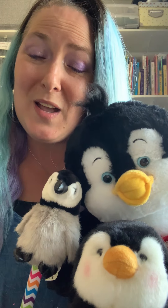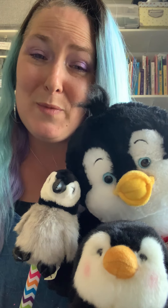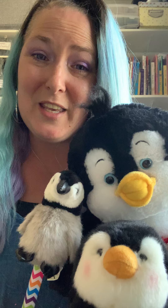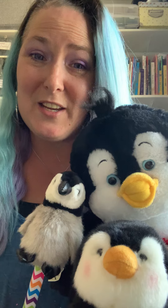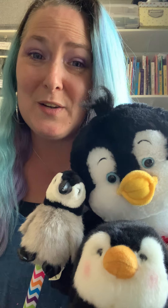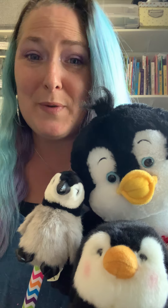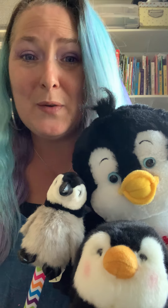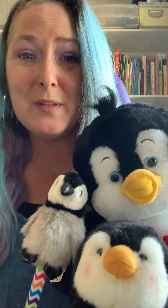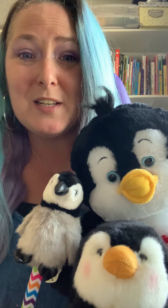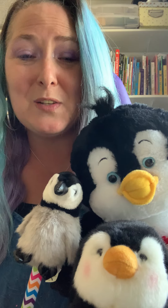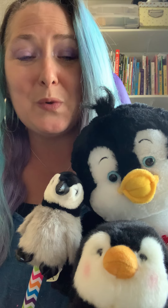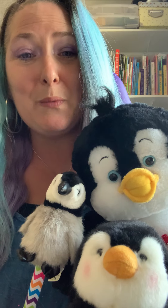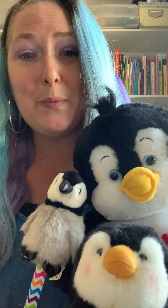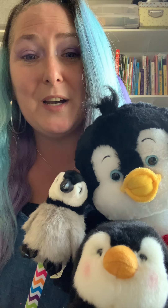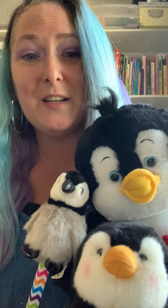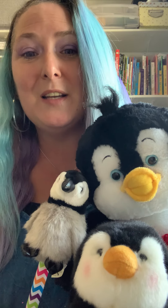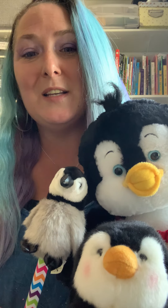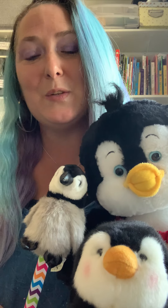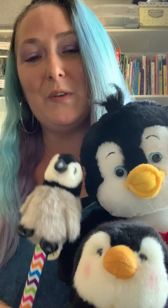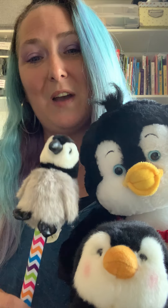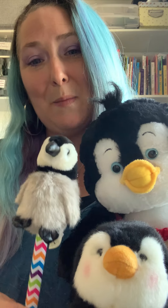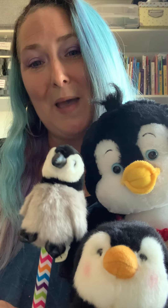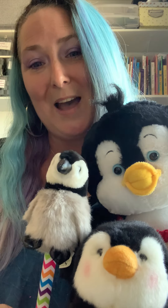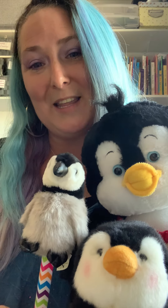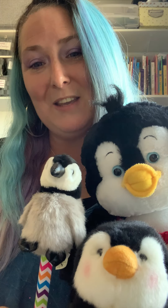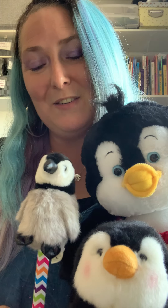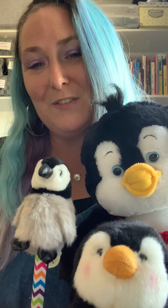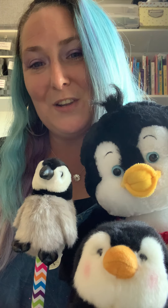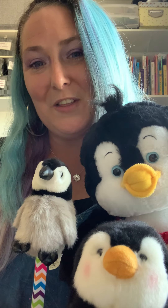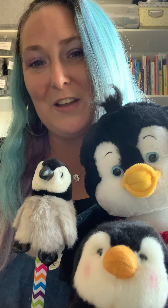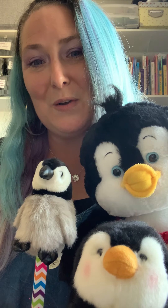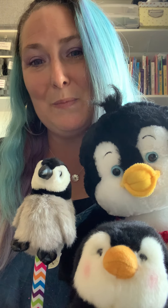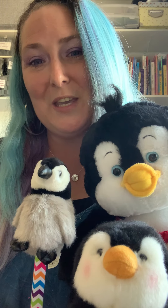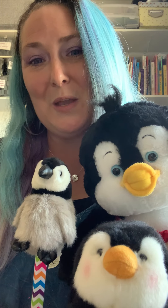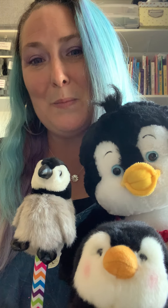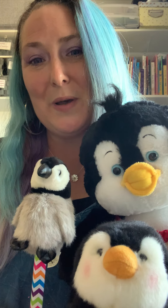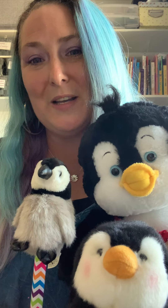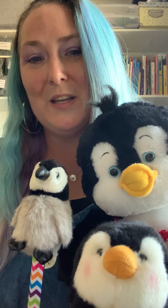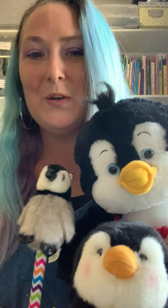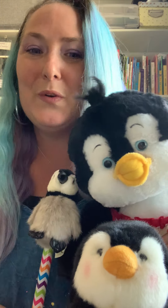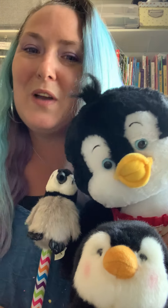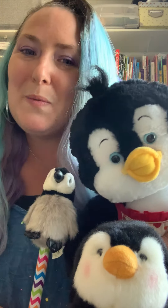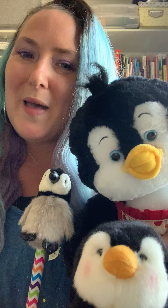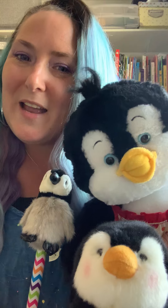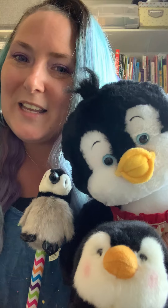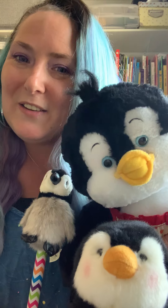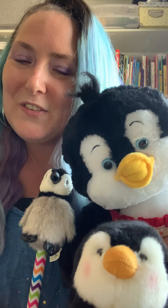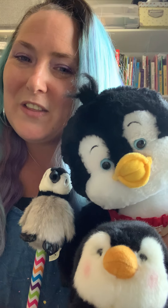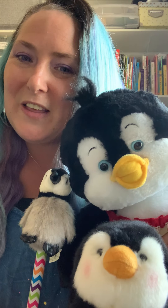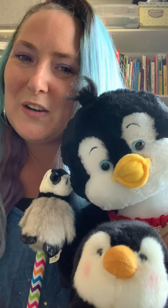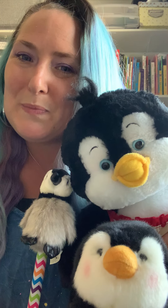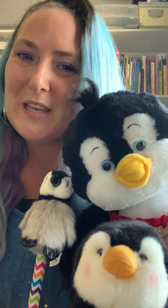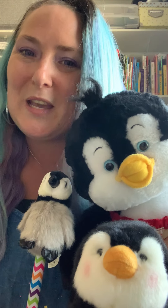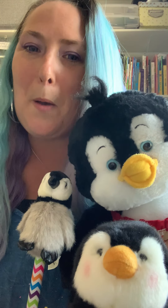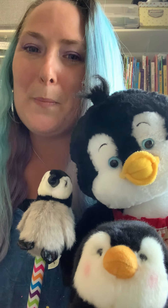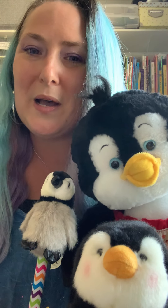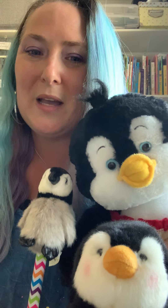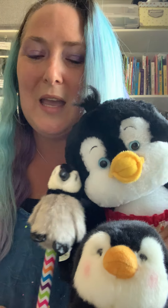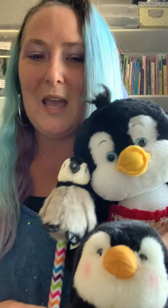family here, and penguin starts with P. So we've got Patty for the letter P, P. We've got Penny for the letter P, P. And